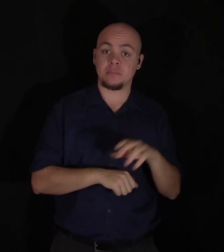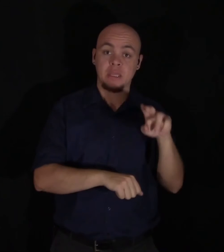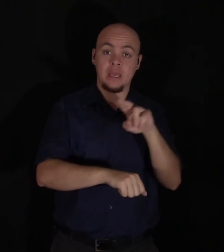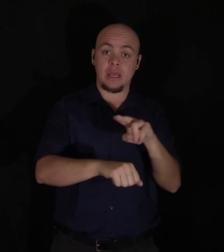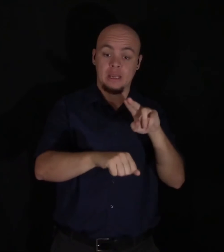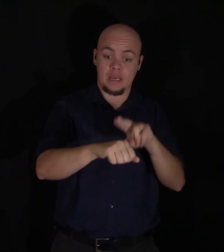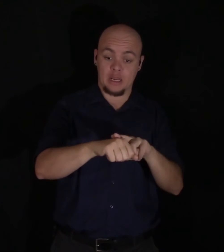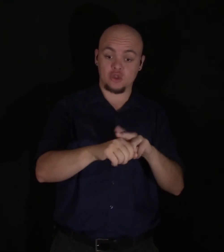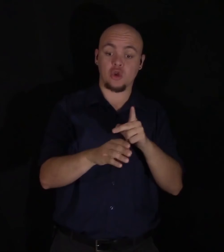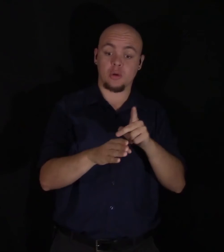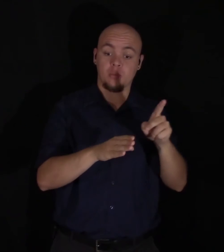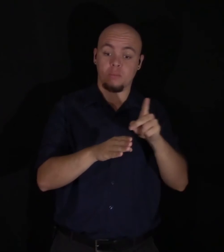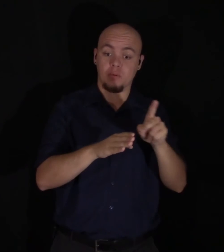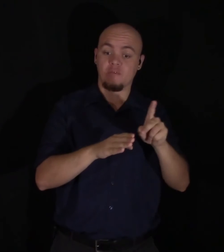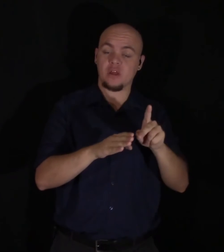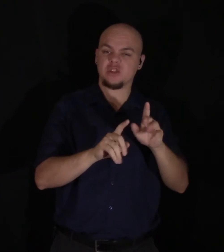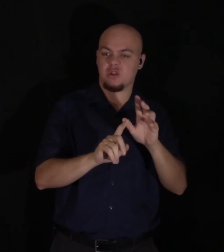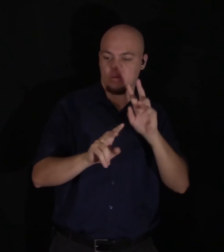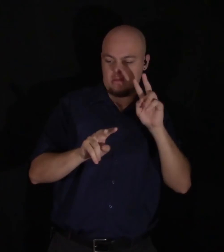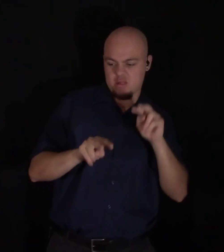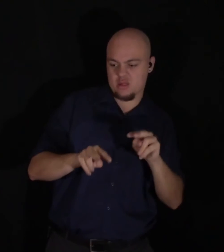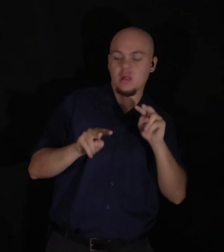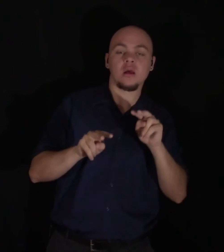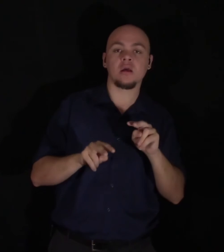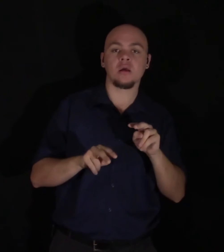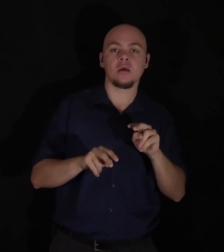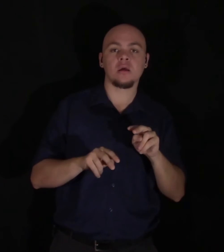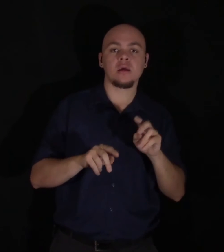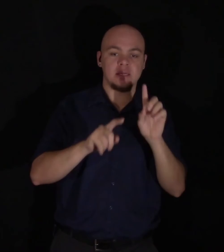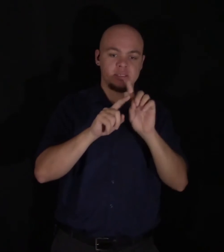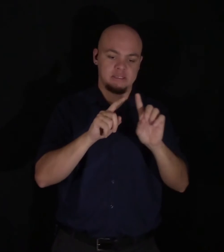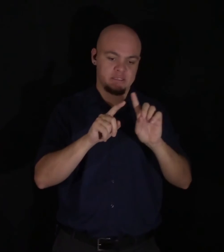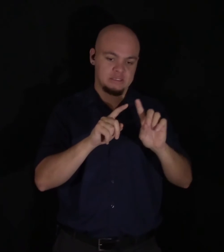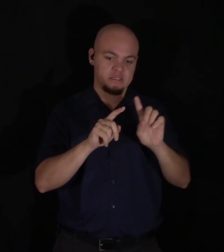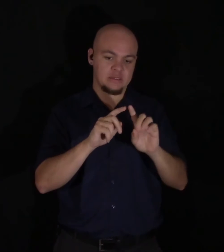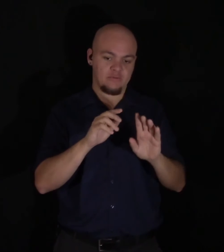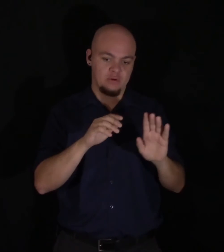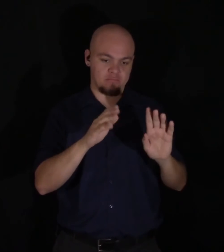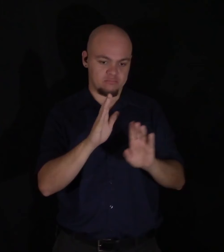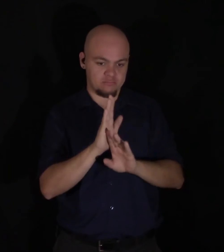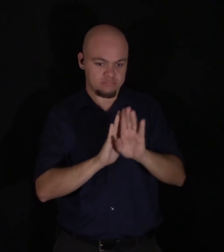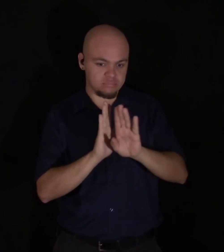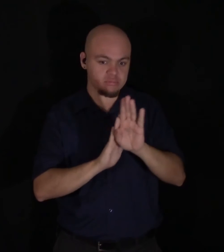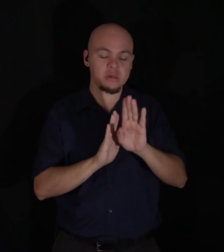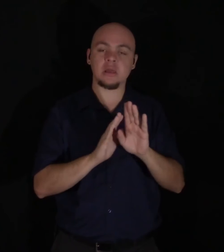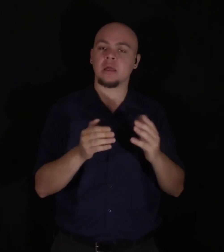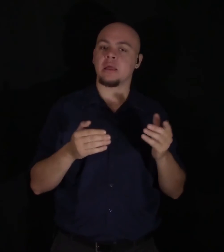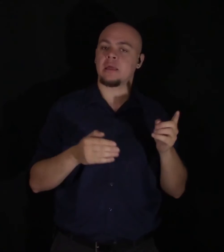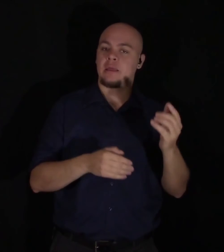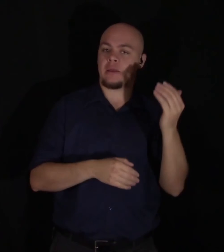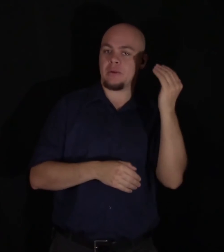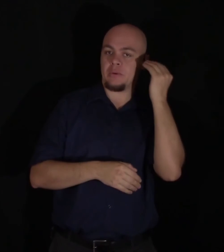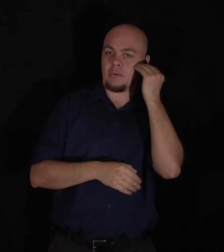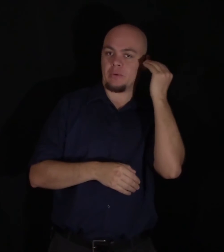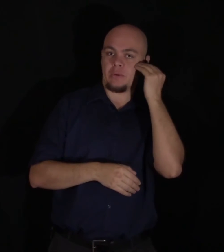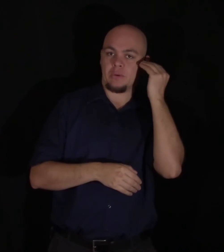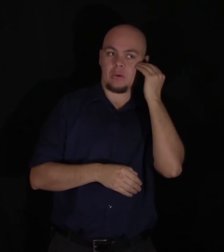professional prejudices, unsoftened by cultivation, retains some of the noblest endowments of